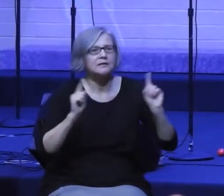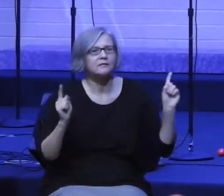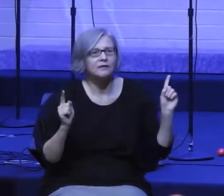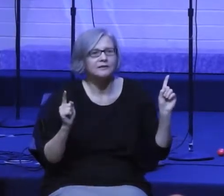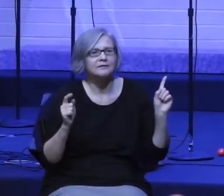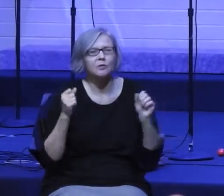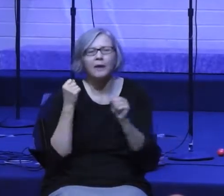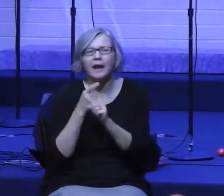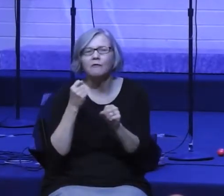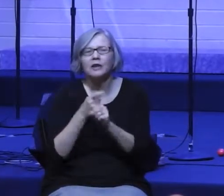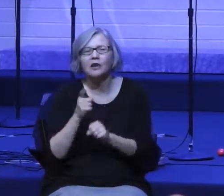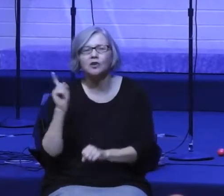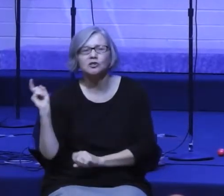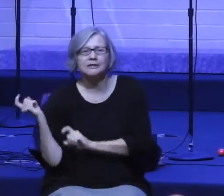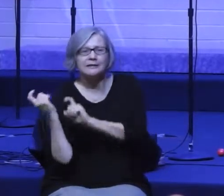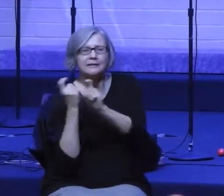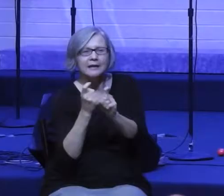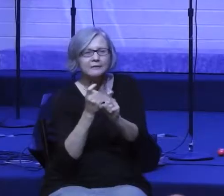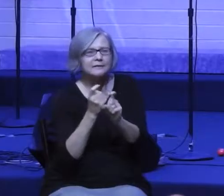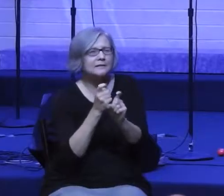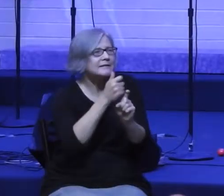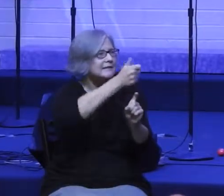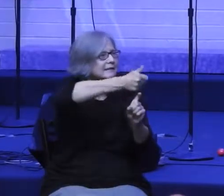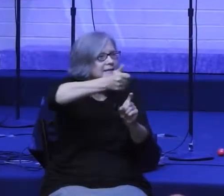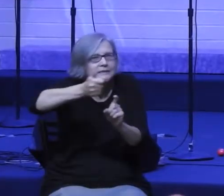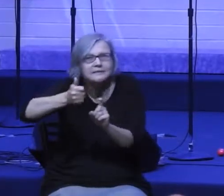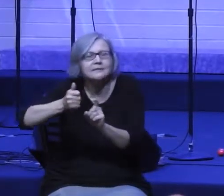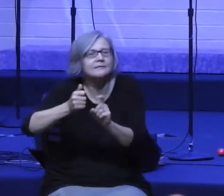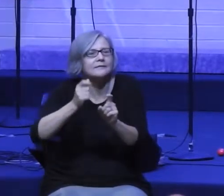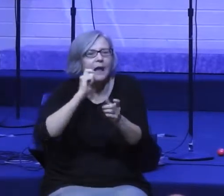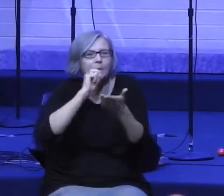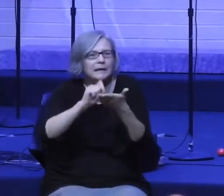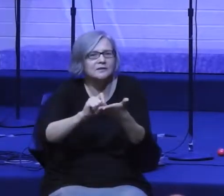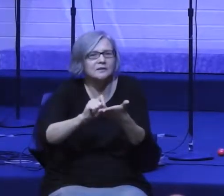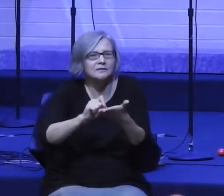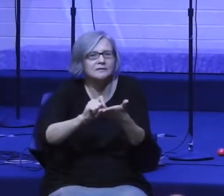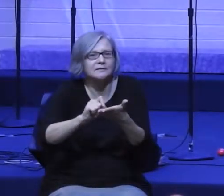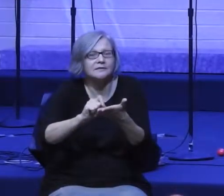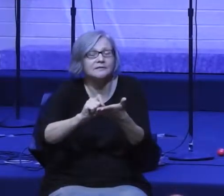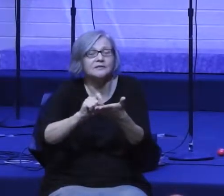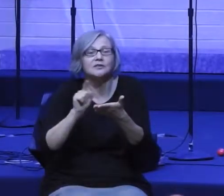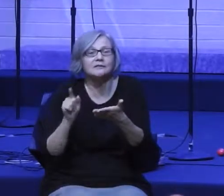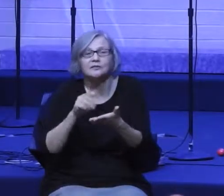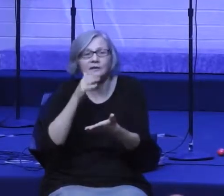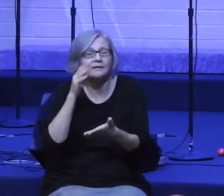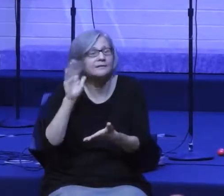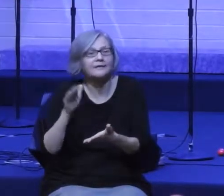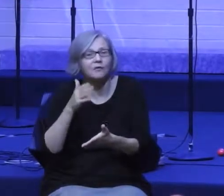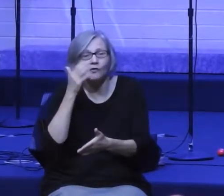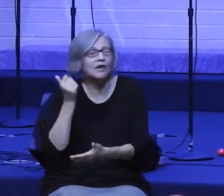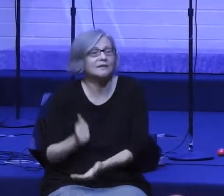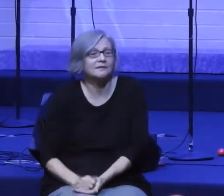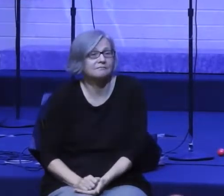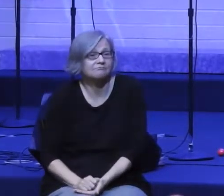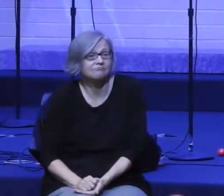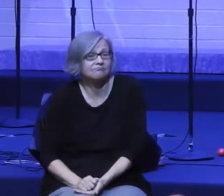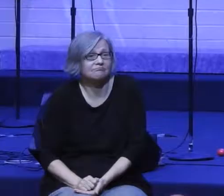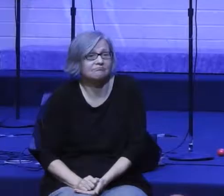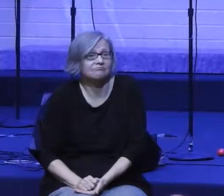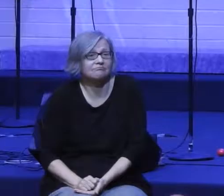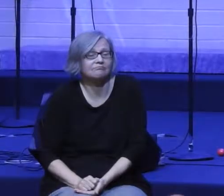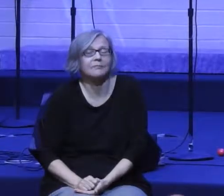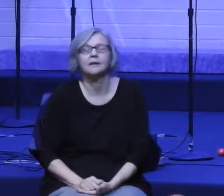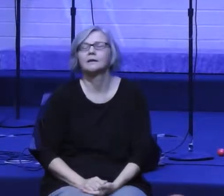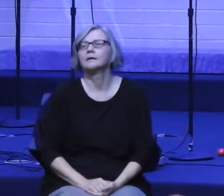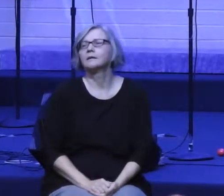can make a difference if we're all just going to do something. Because she believes, because she sees that perspective, that the future can be different and